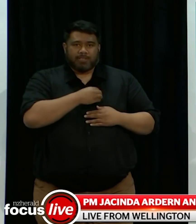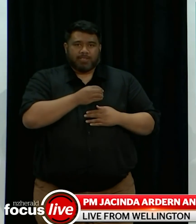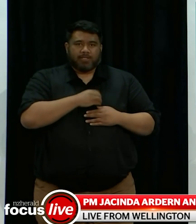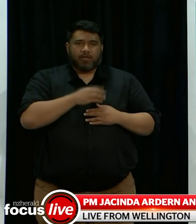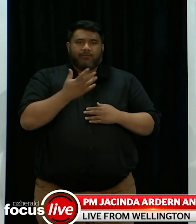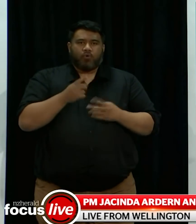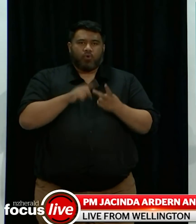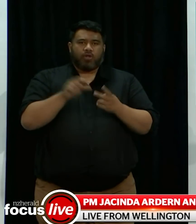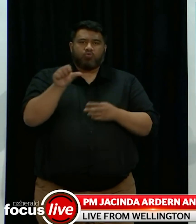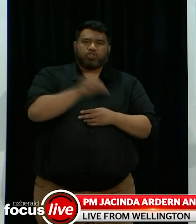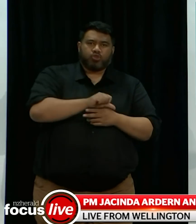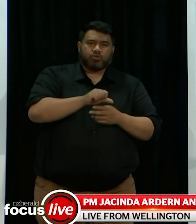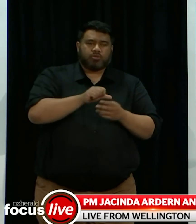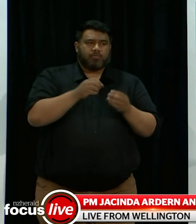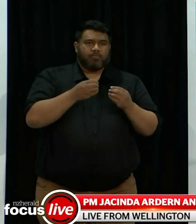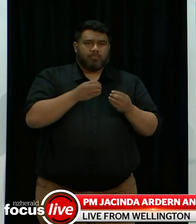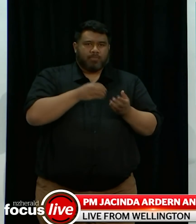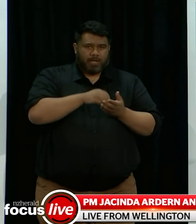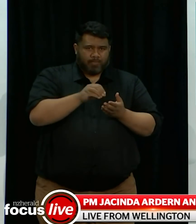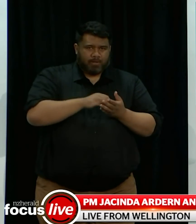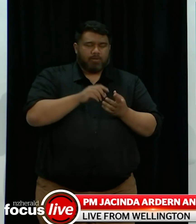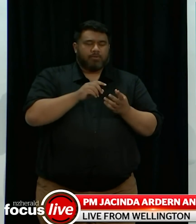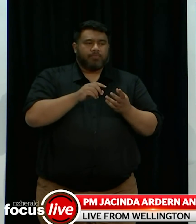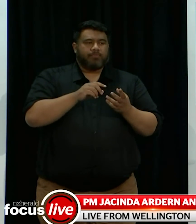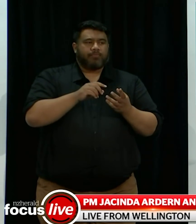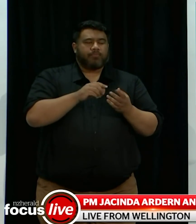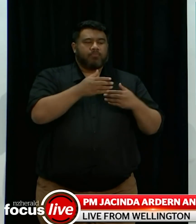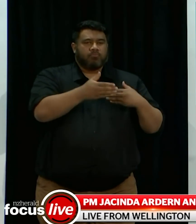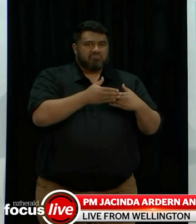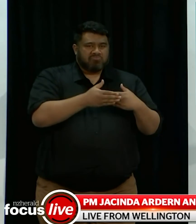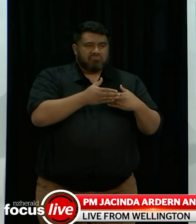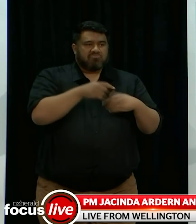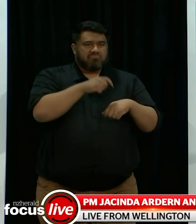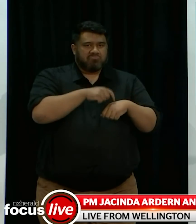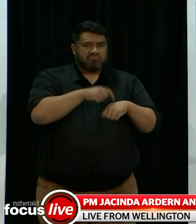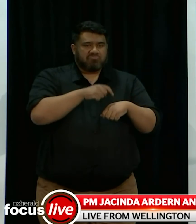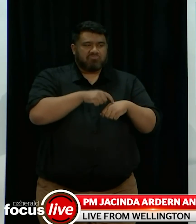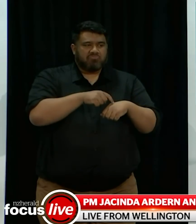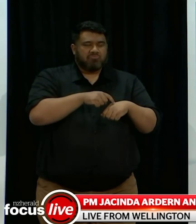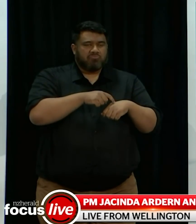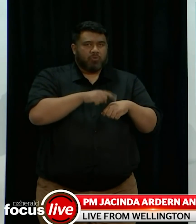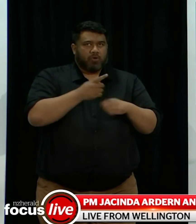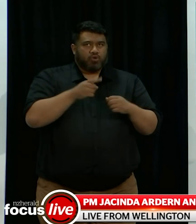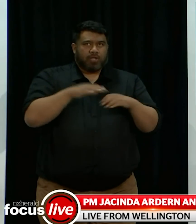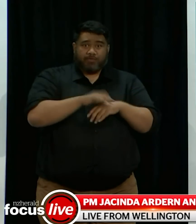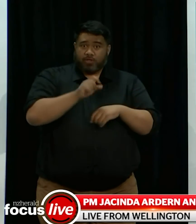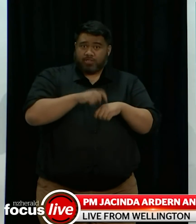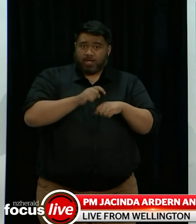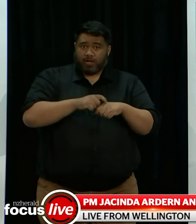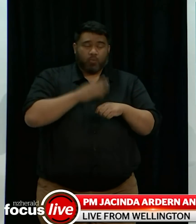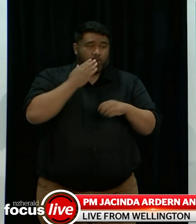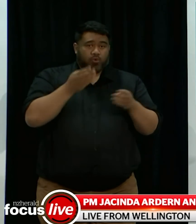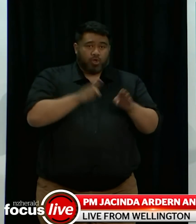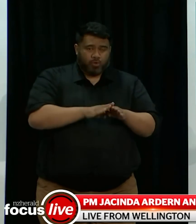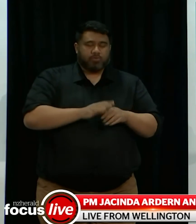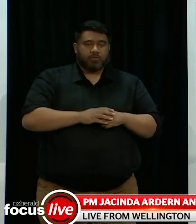the new framework and even though a small amount of the period for the revenue drop for them will be under the new framework. As we move